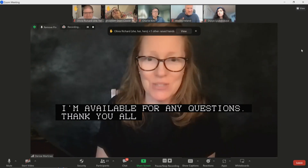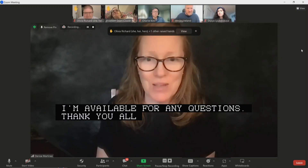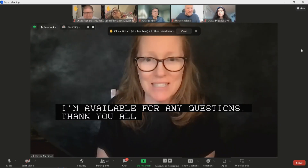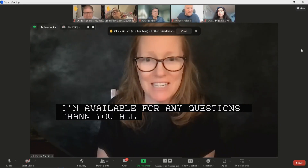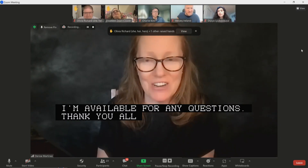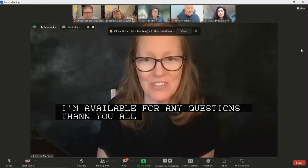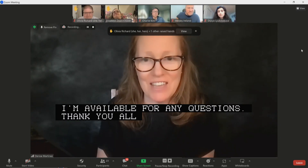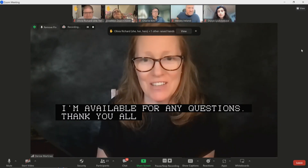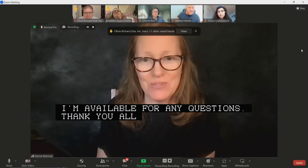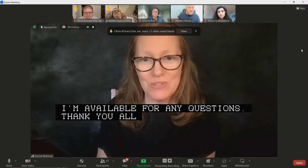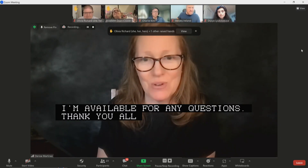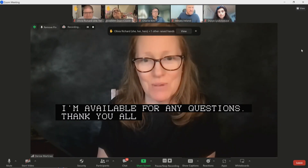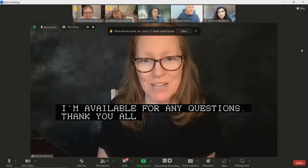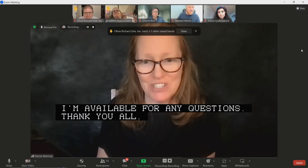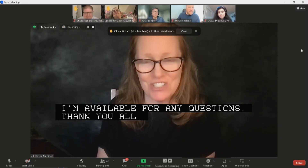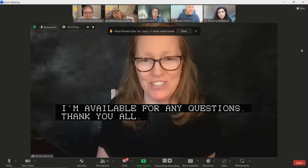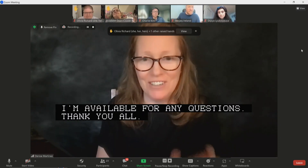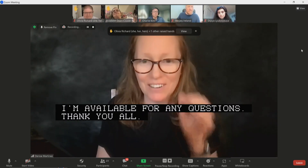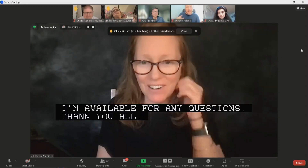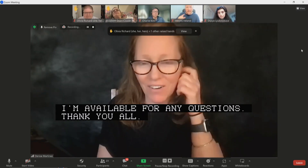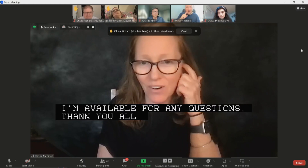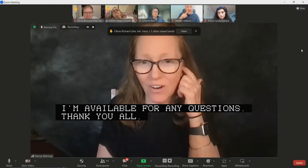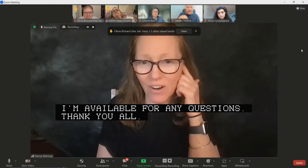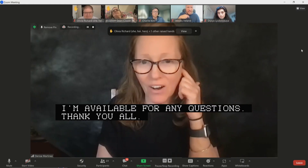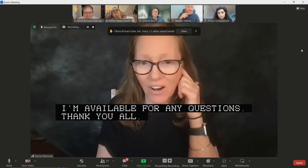Hi, this is Wes here. Thank you so much.